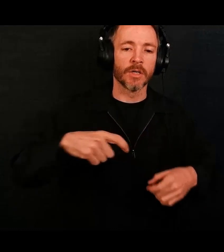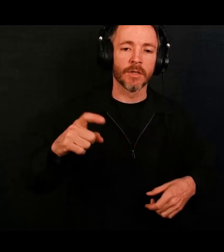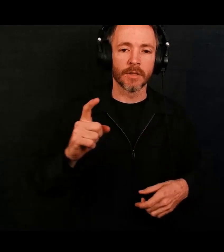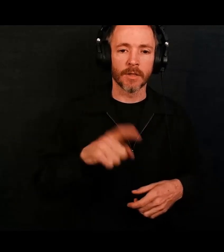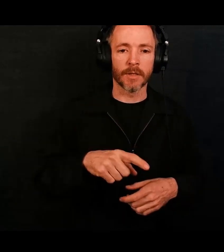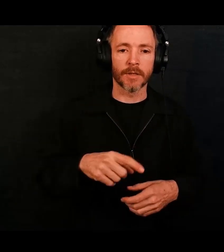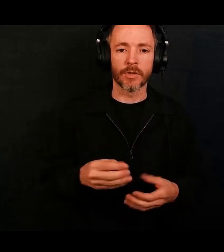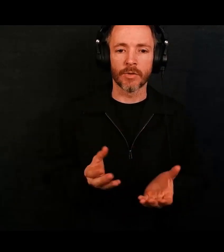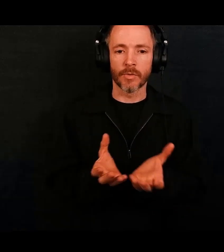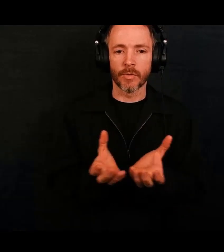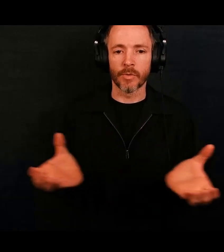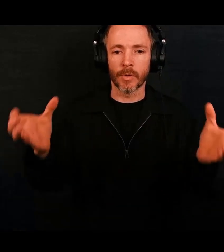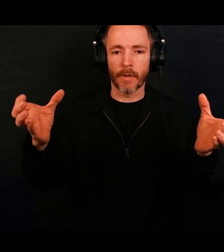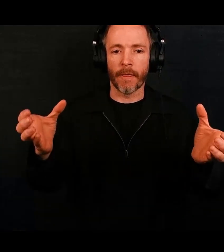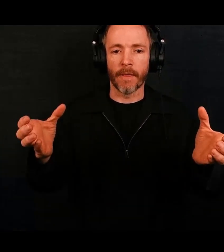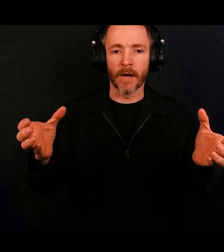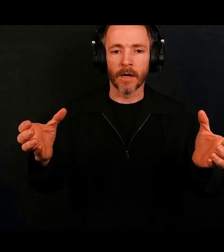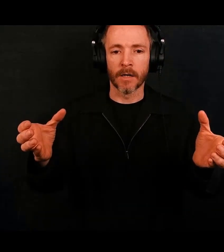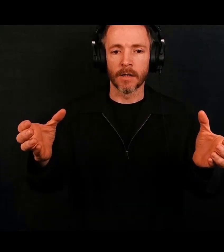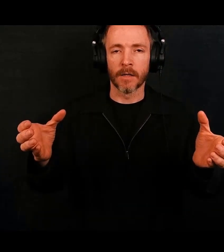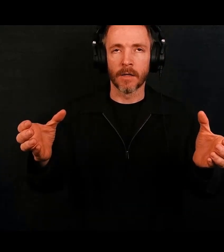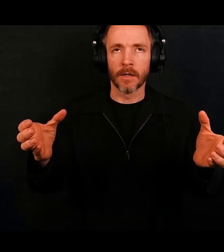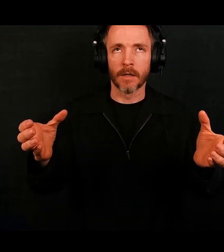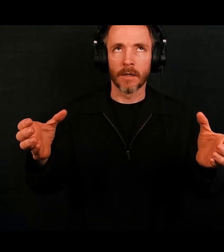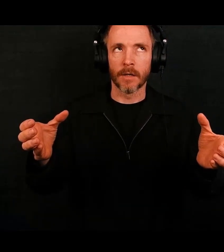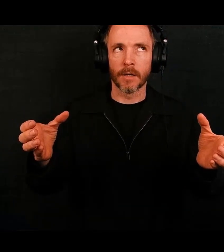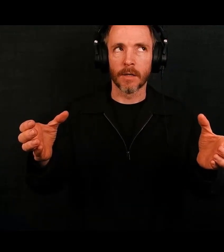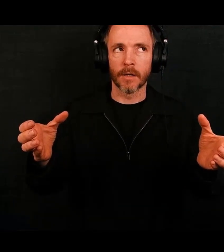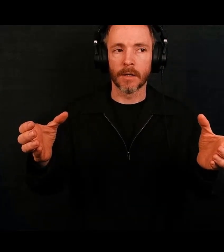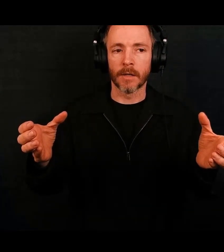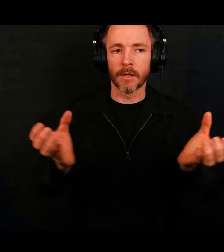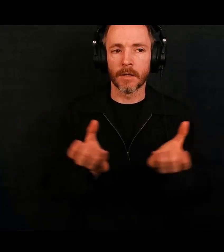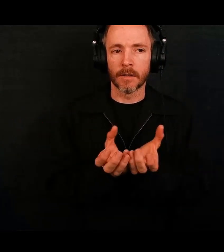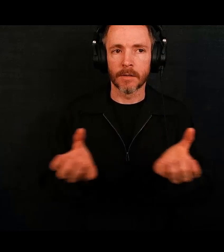Velcro to the